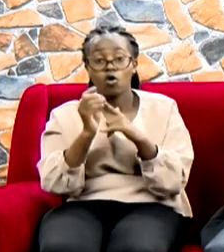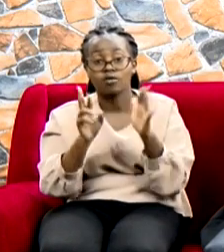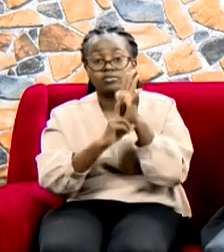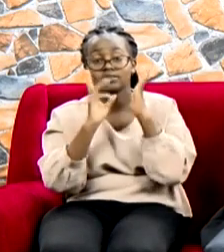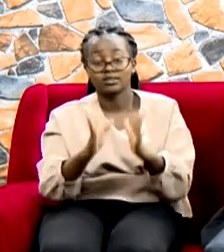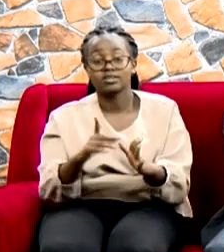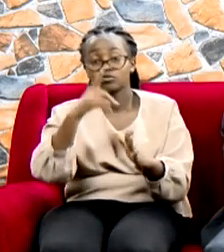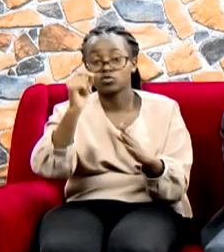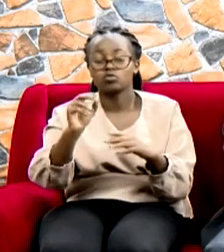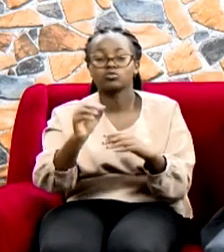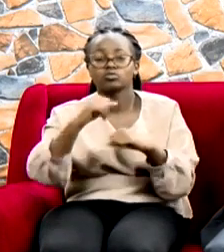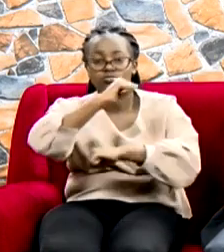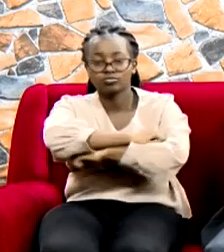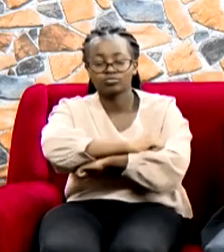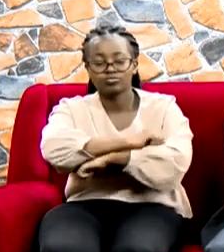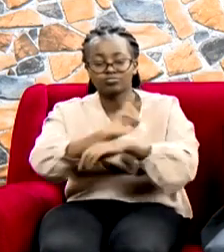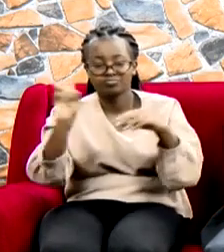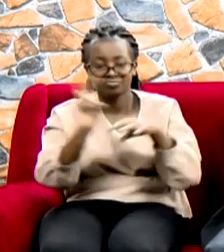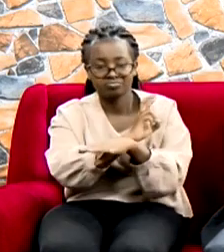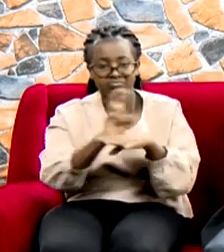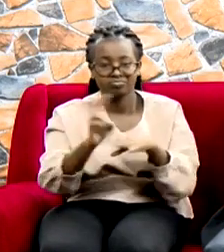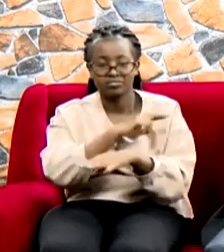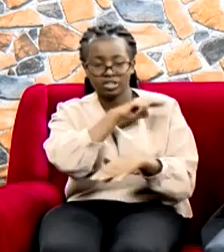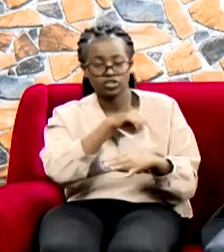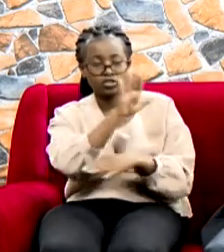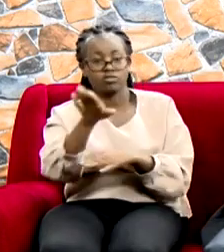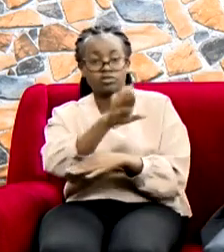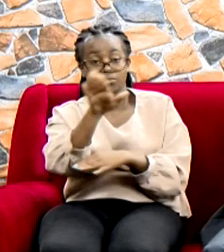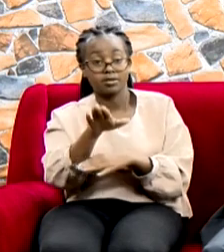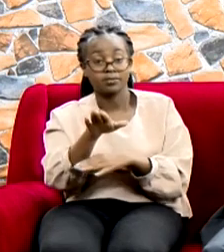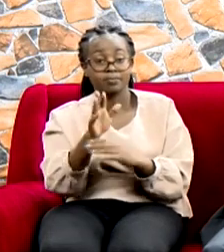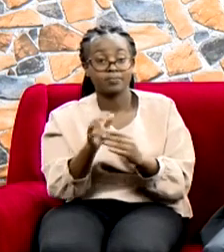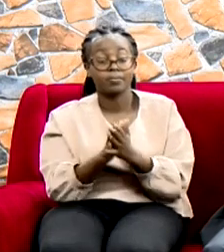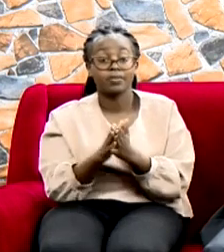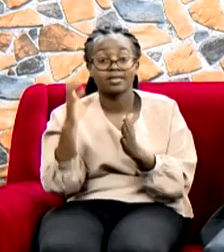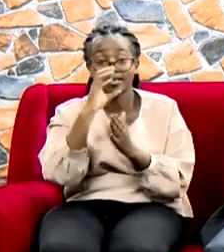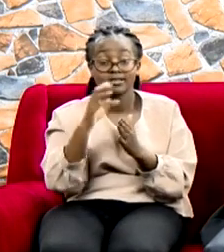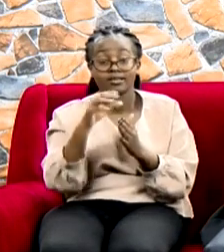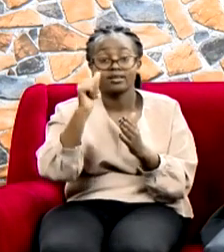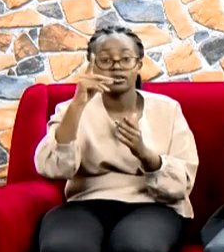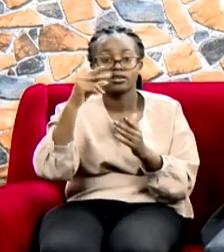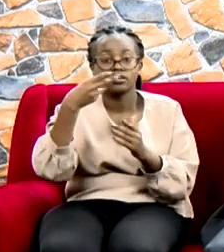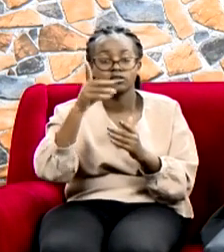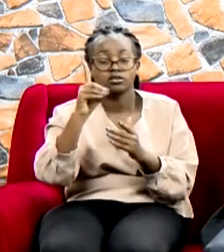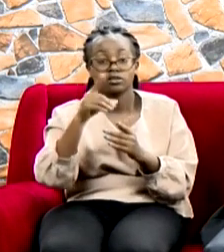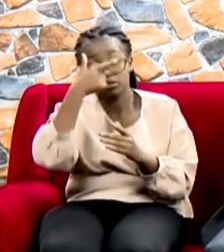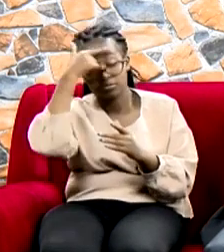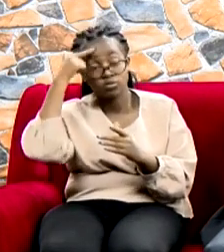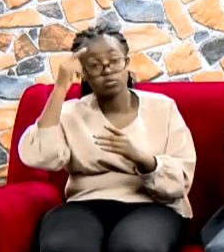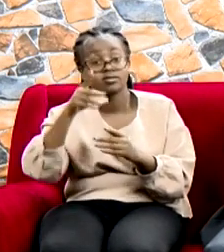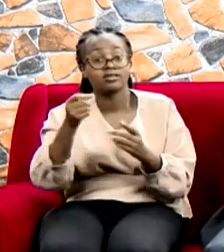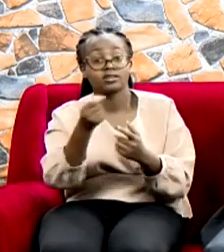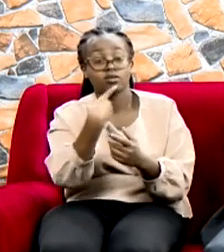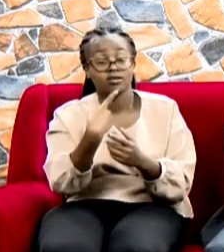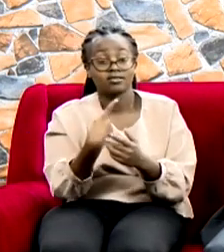the school to observe the child in a natural environment. Yeah, and especially in cases like ADHD, because the